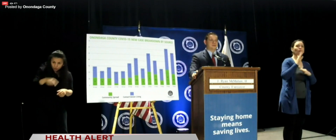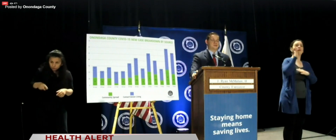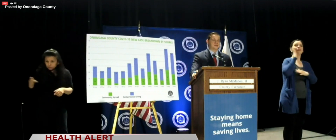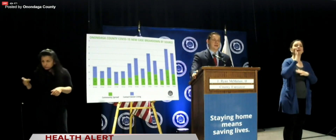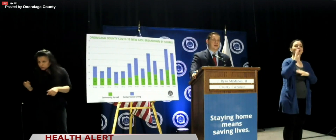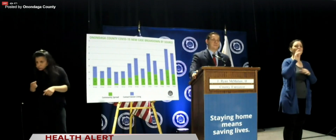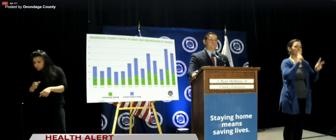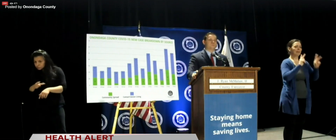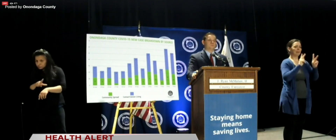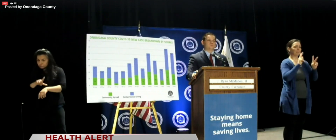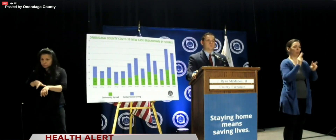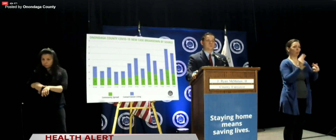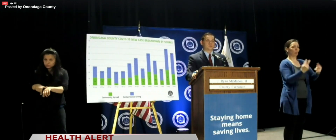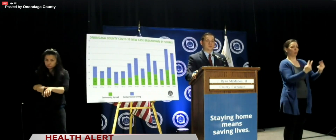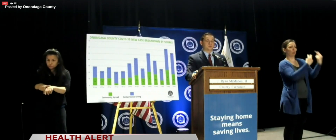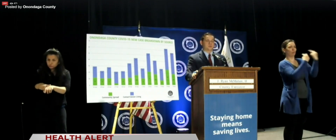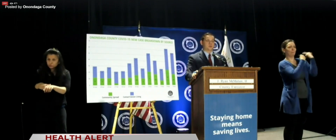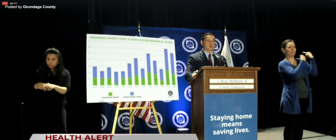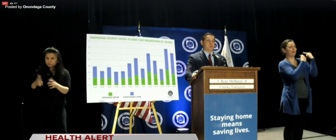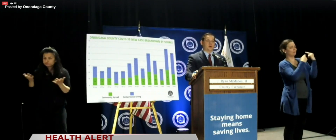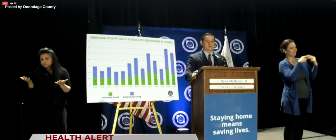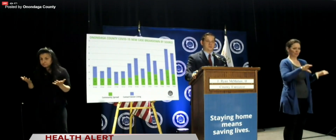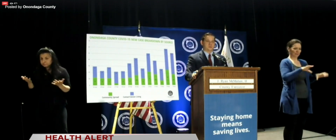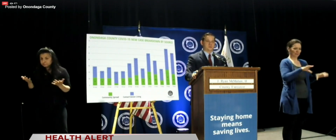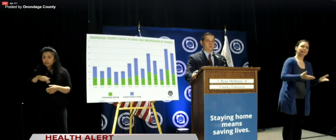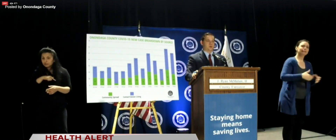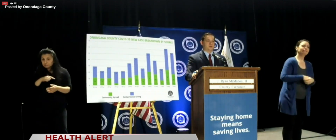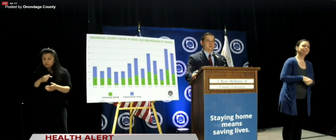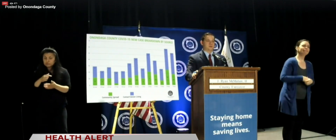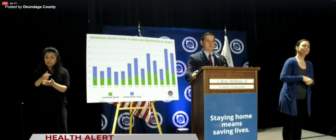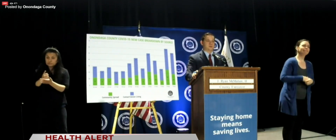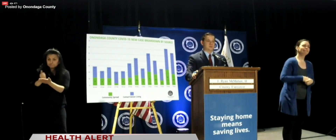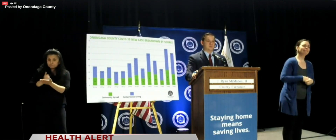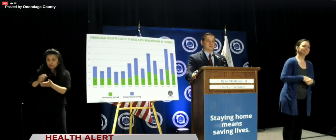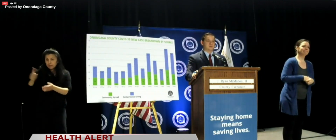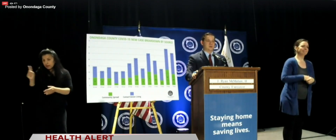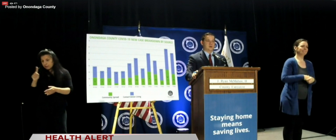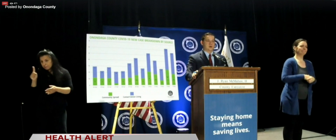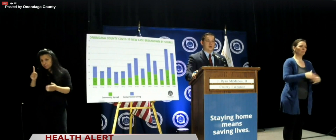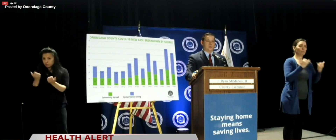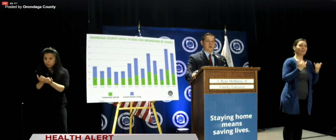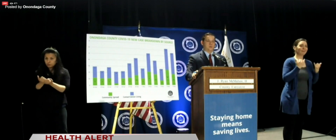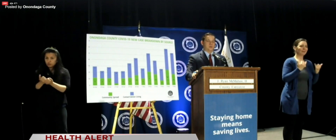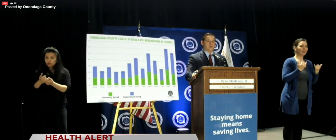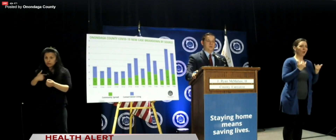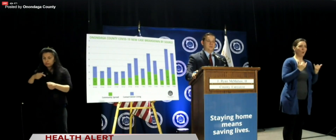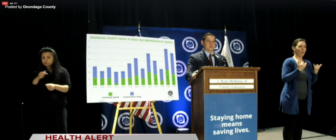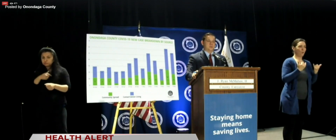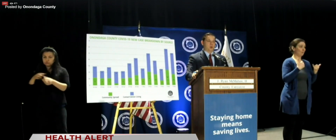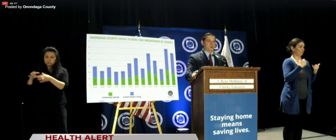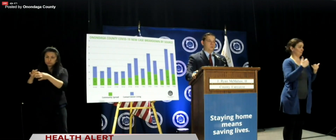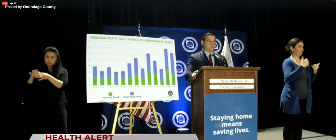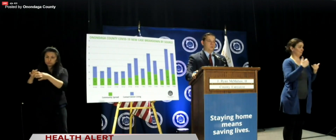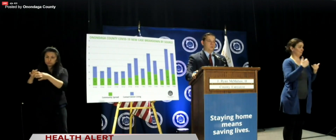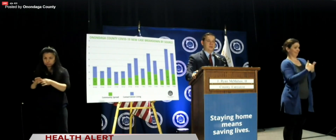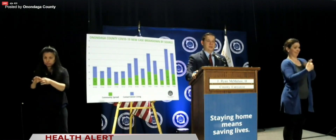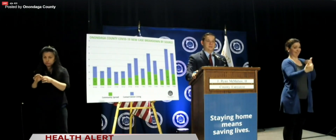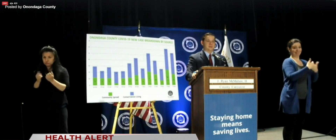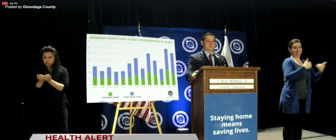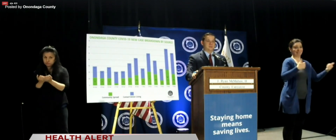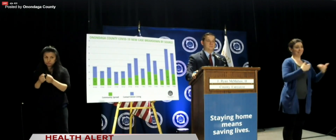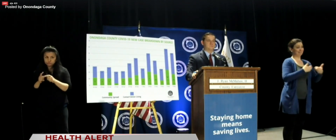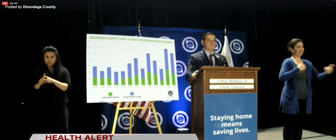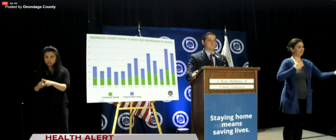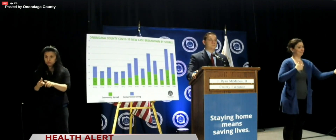needs to understand there can be no partisanship at this point. This is all about teamwork and being on the